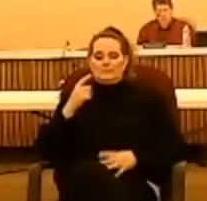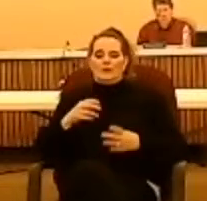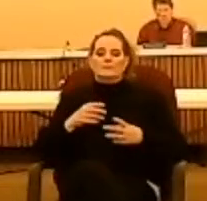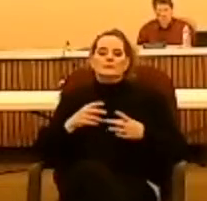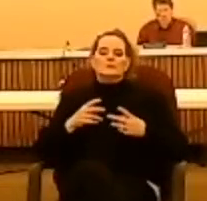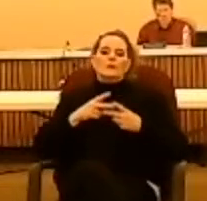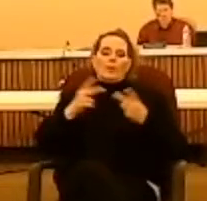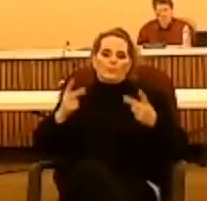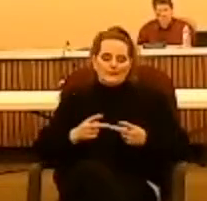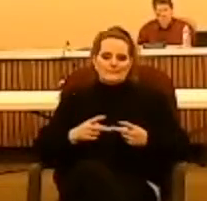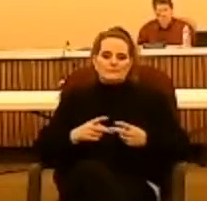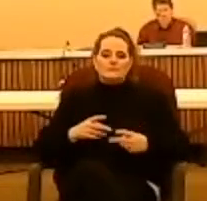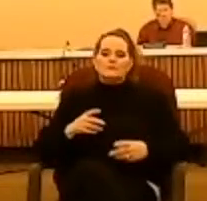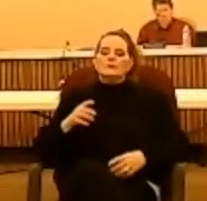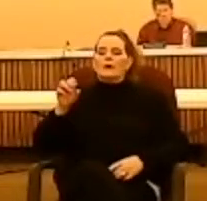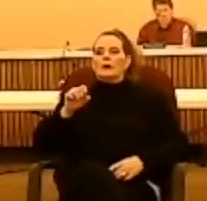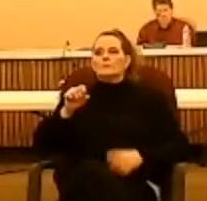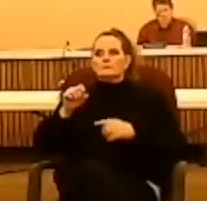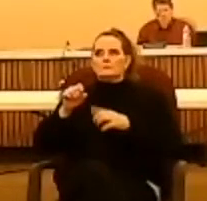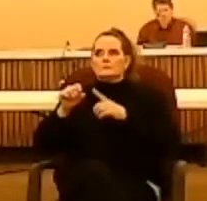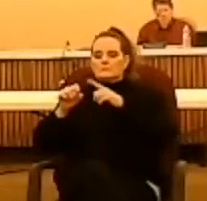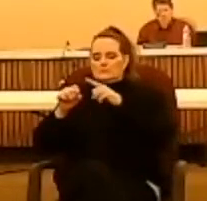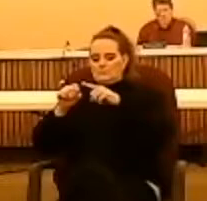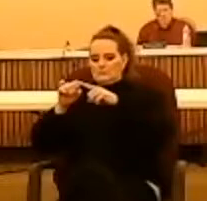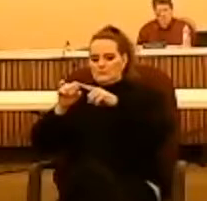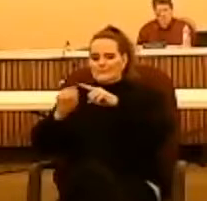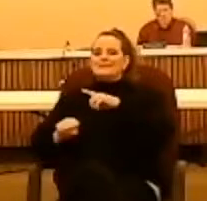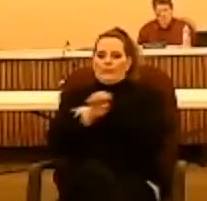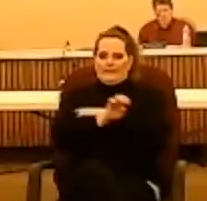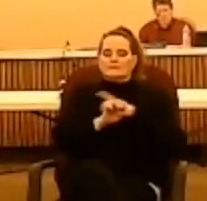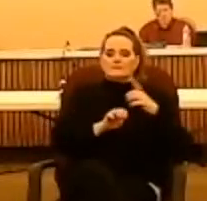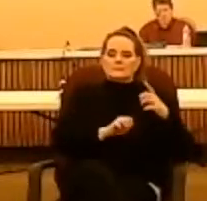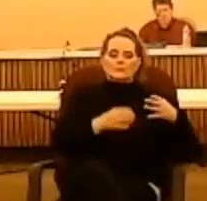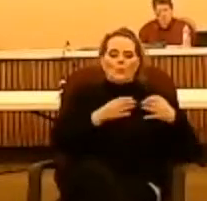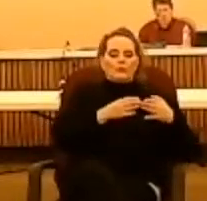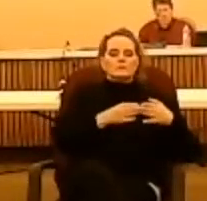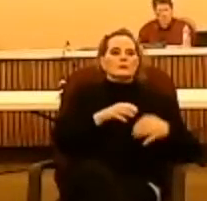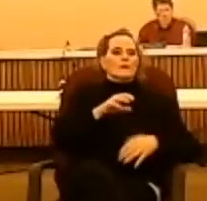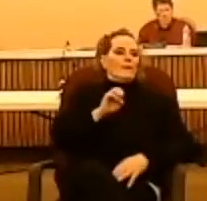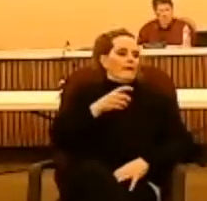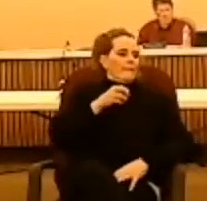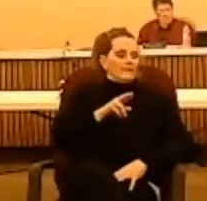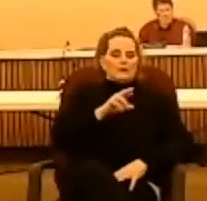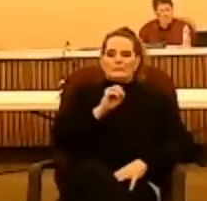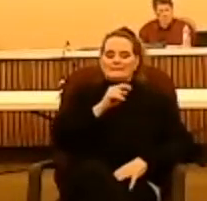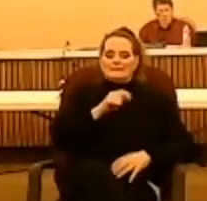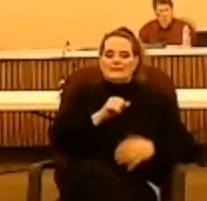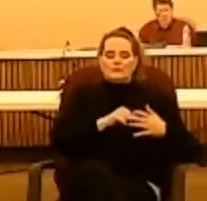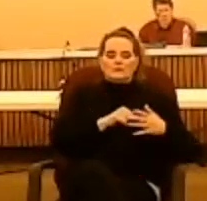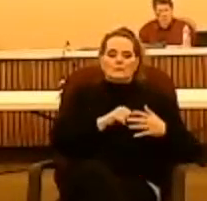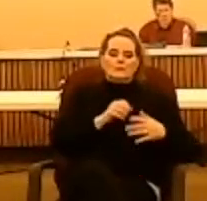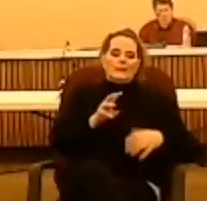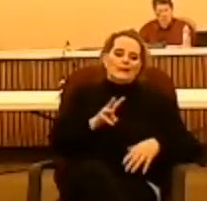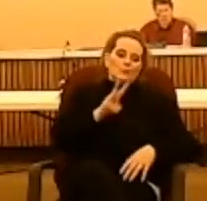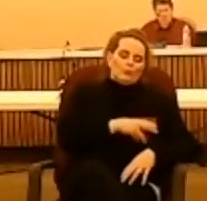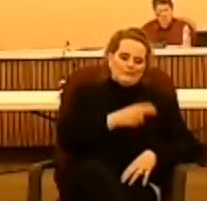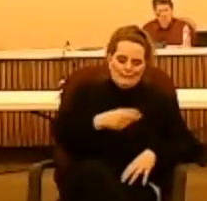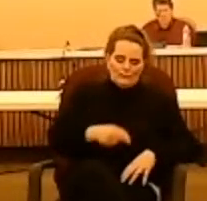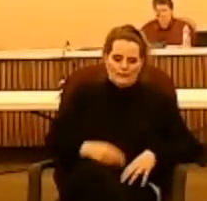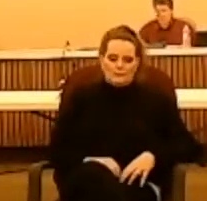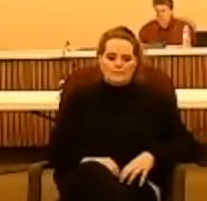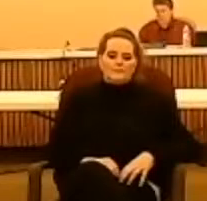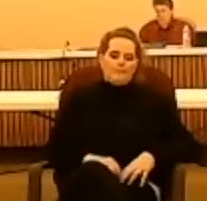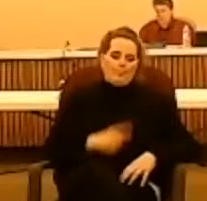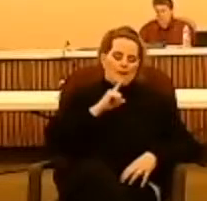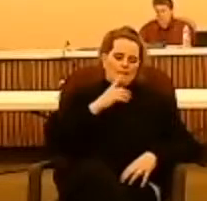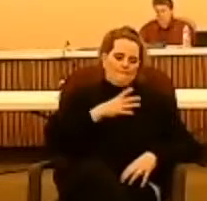the southeast corner of Erie Station Road and West Henrietta Road. Formerly at that site was